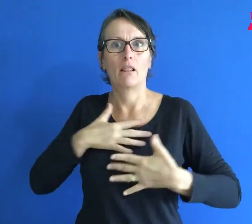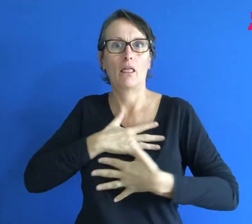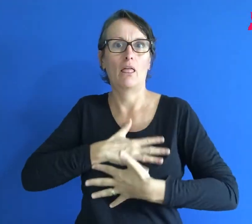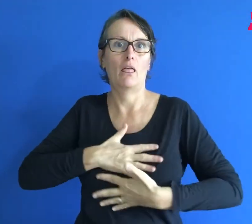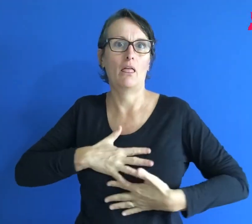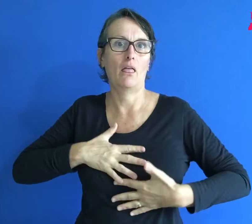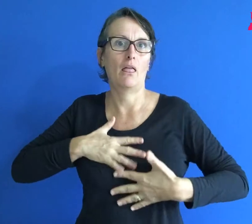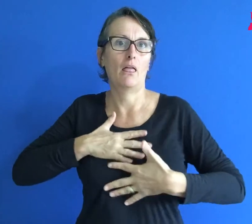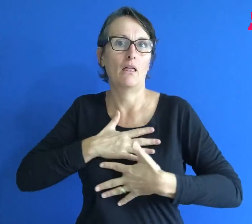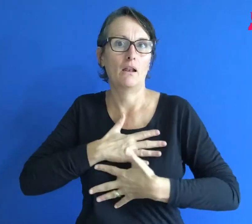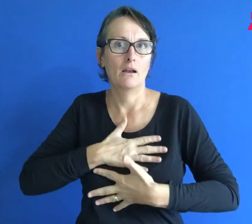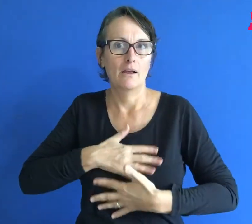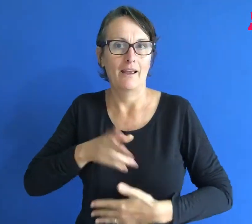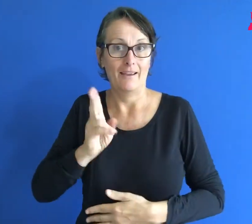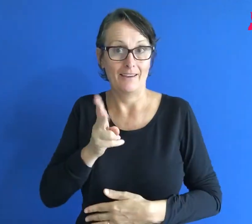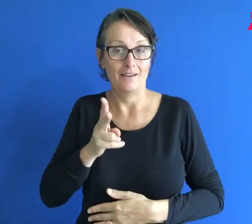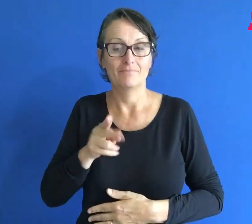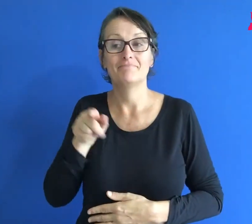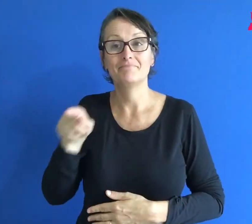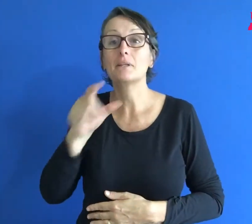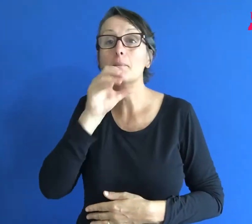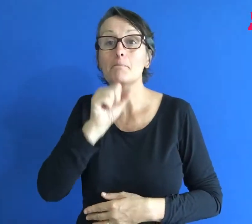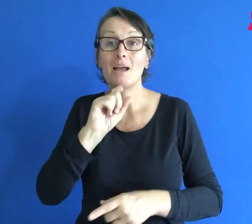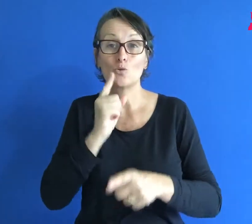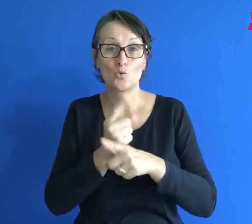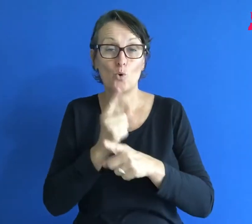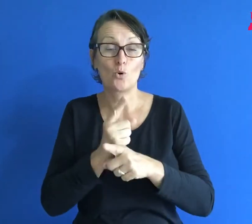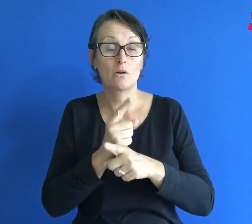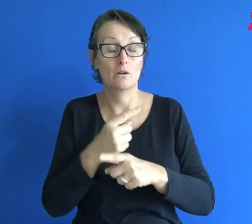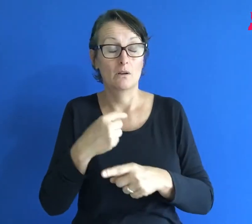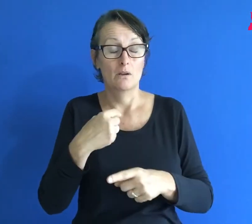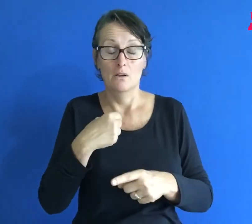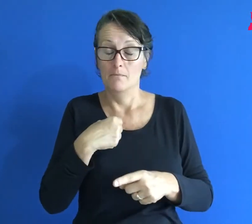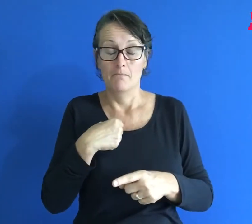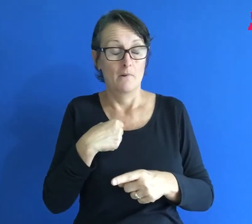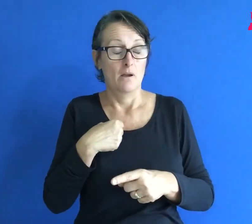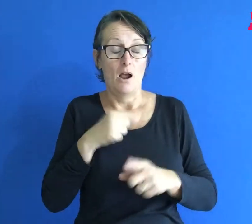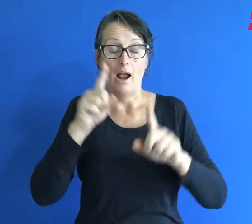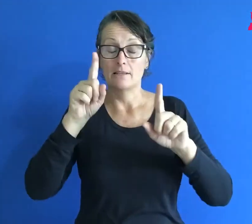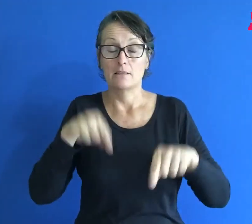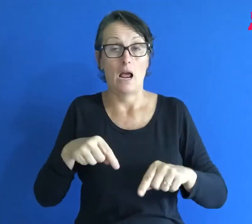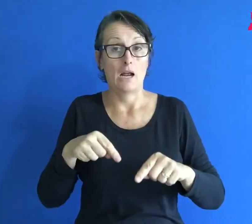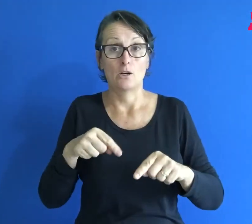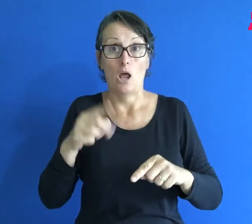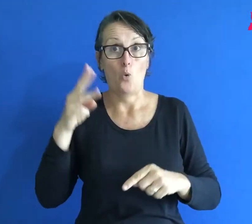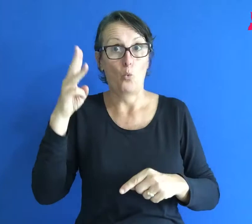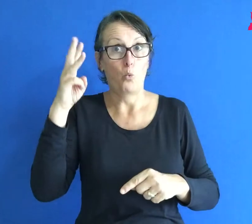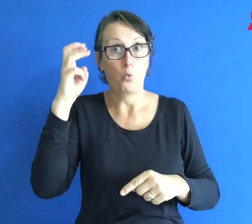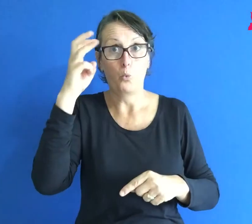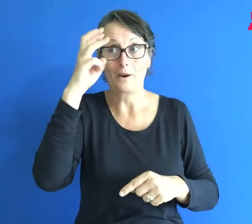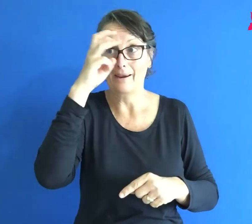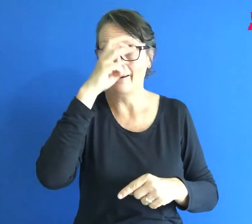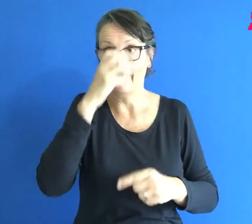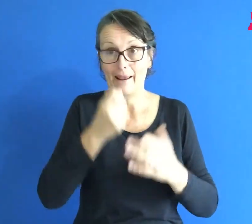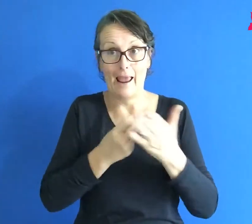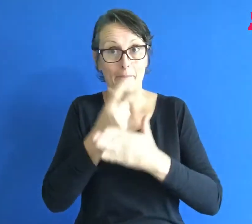It all came back. I started to have some really weird shit going on at work. I'd get to work and look at